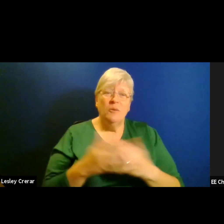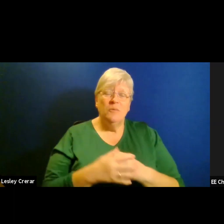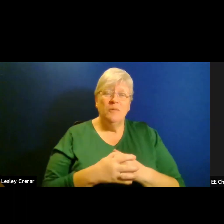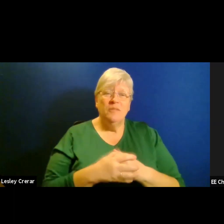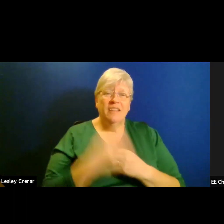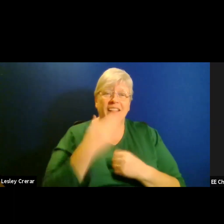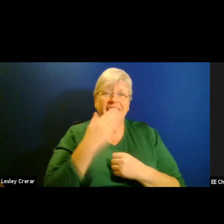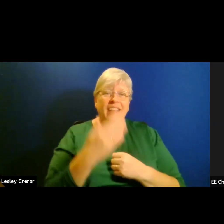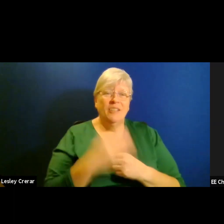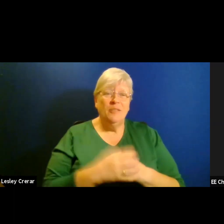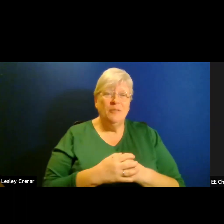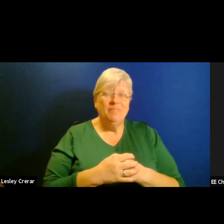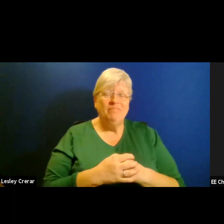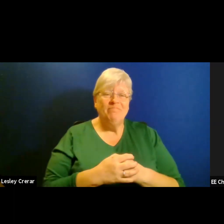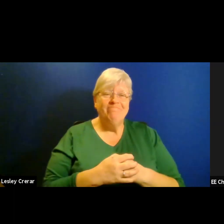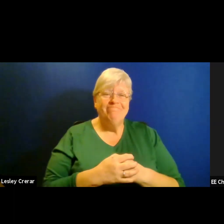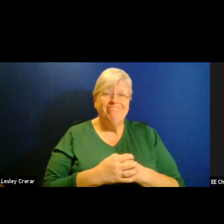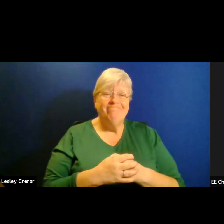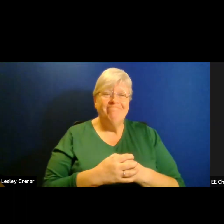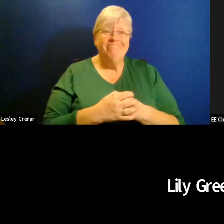Thank you very much.